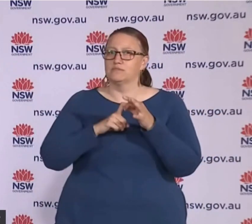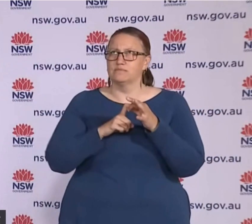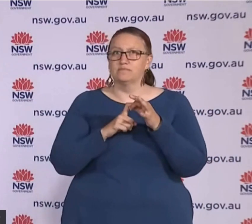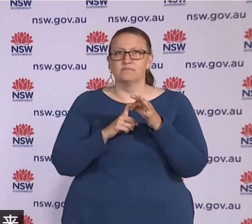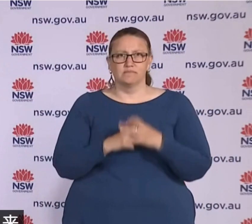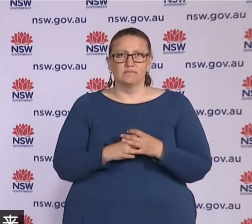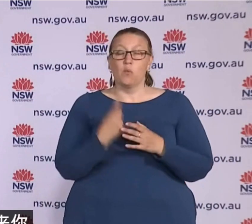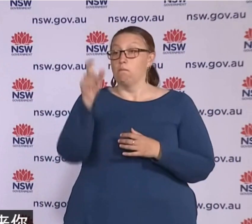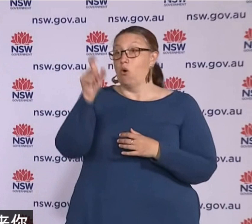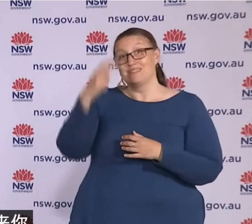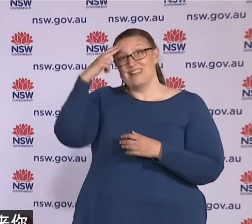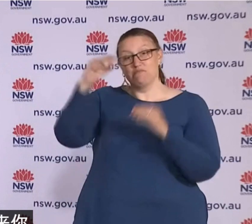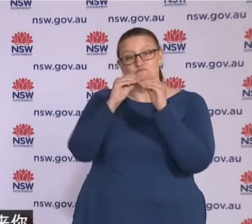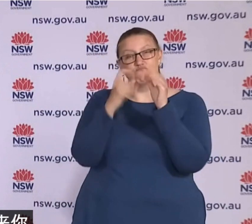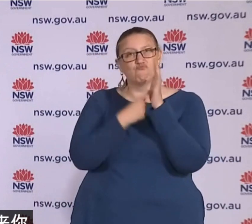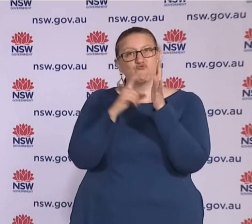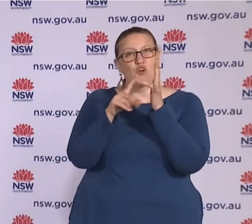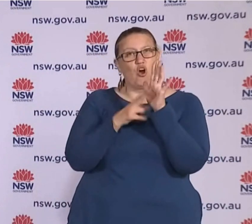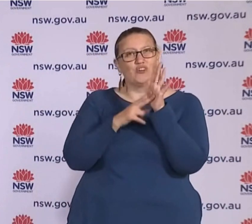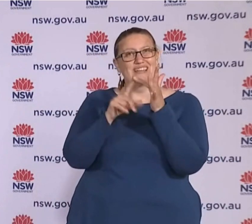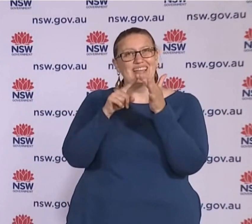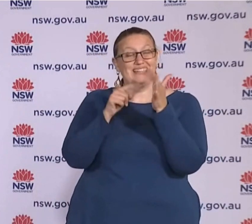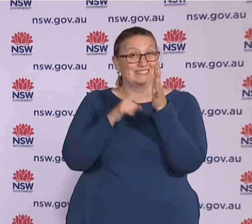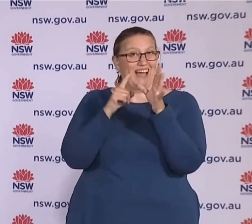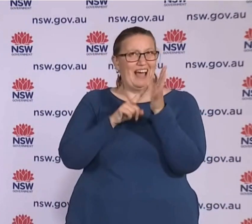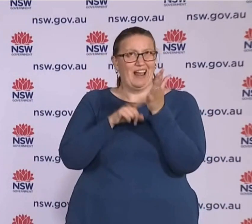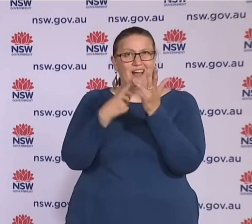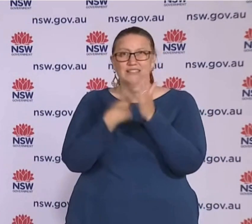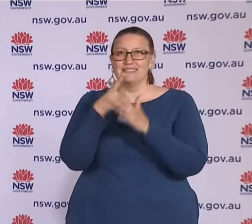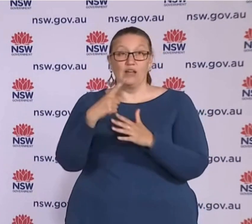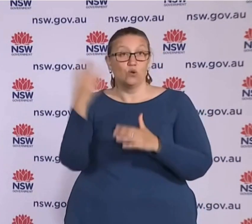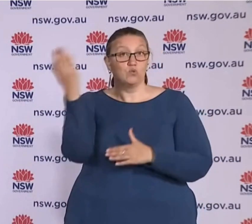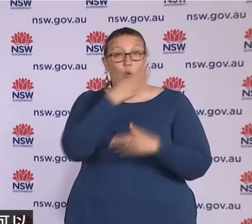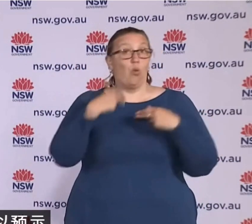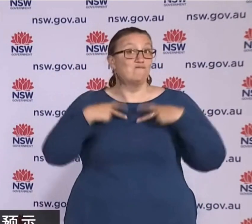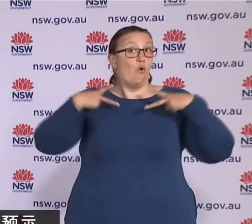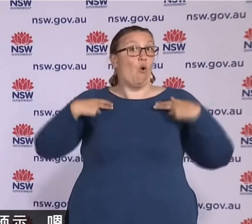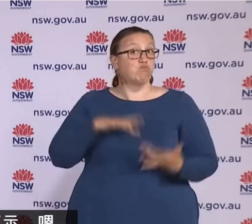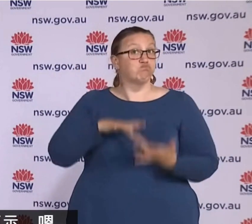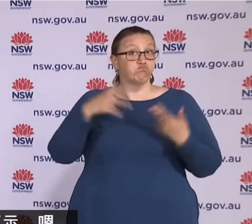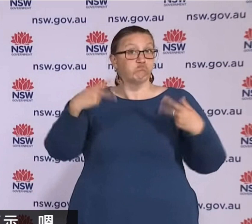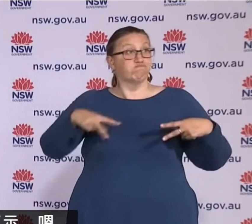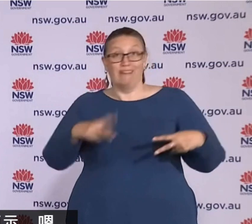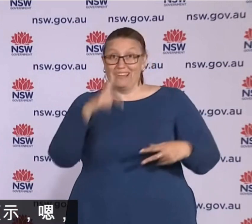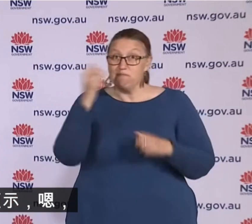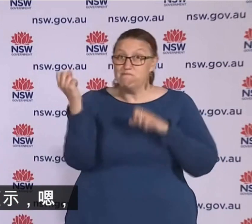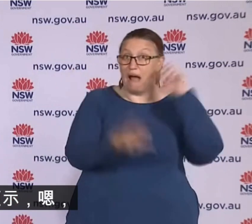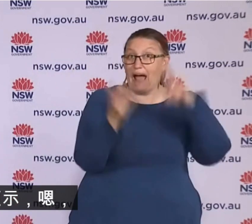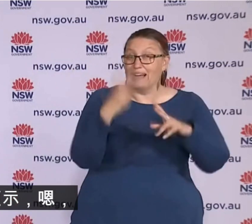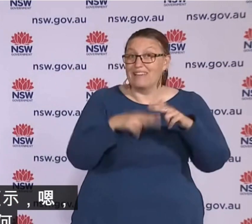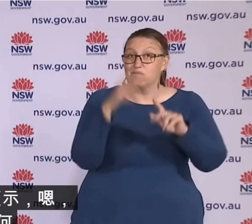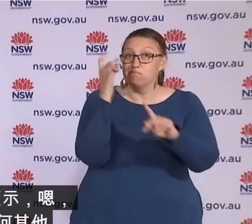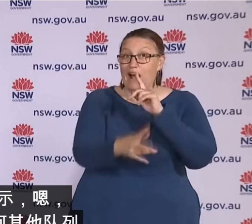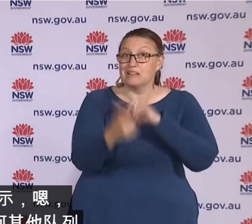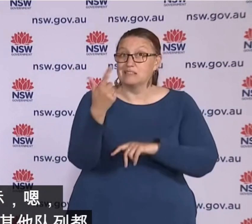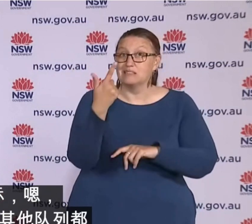they should be back. Do you support school balls if we get to 8%? I can foreshadow that this